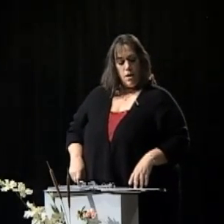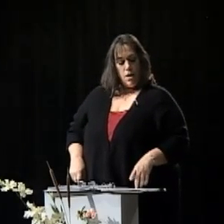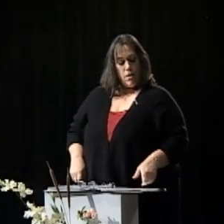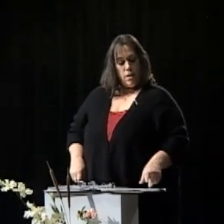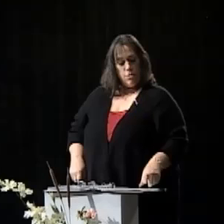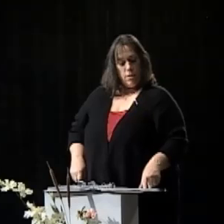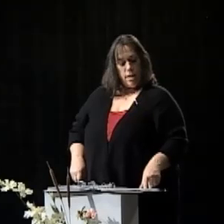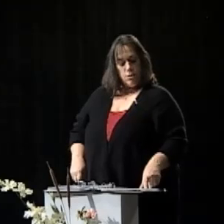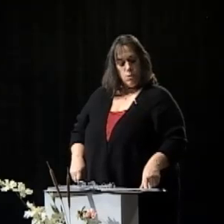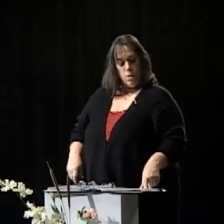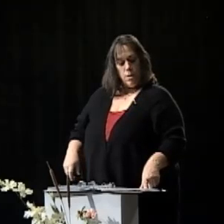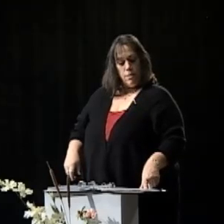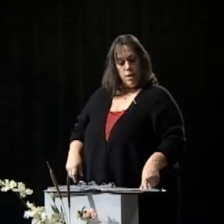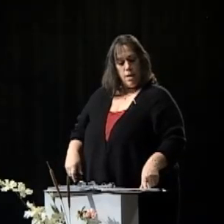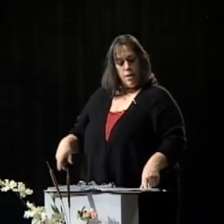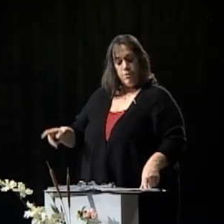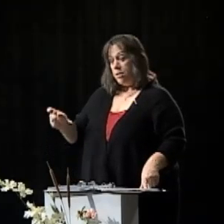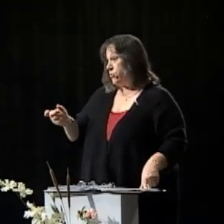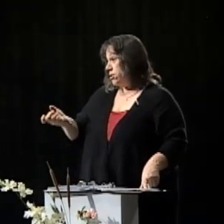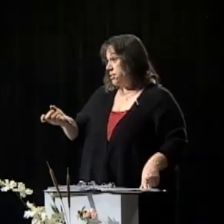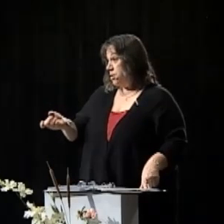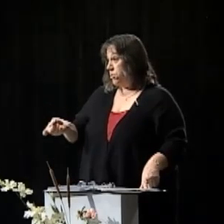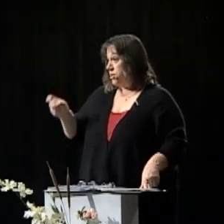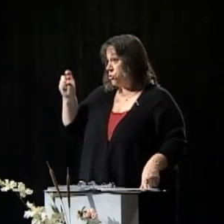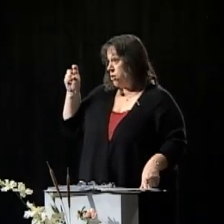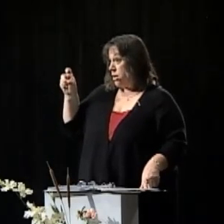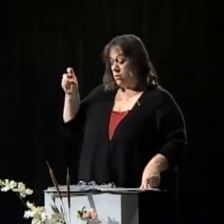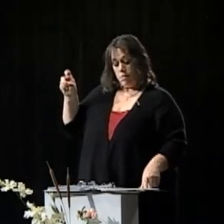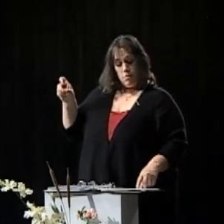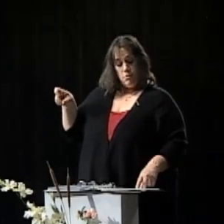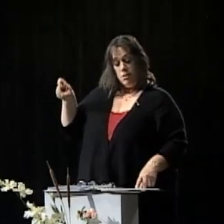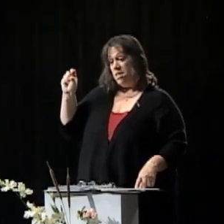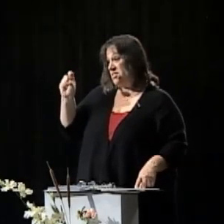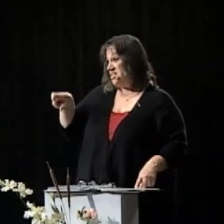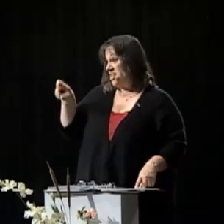And then your last one that I have for an example is your X. It's need,